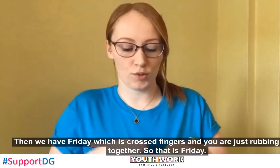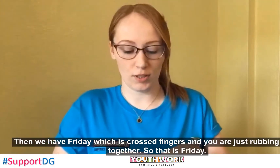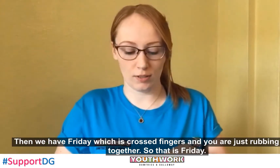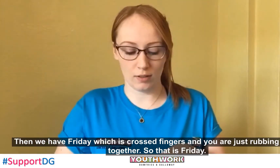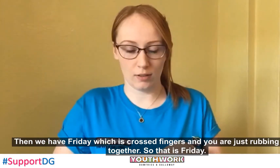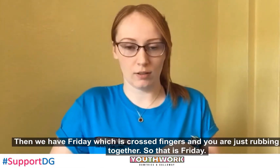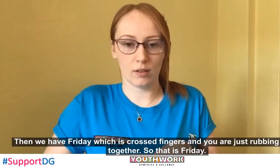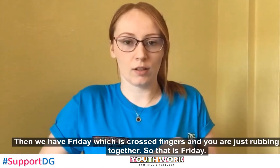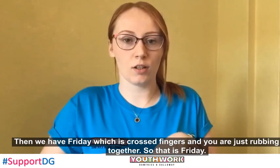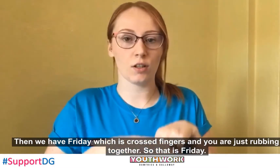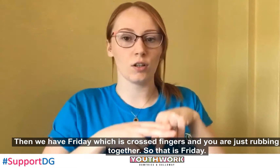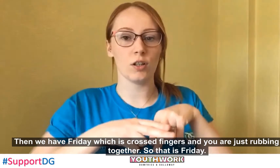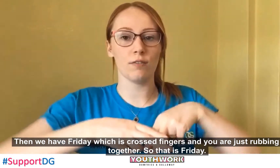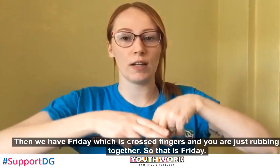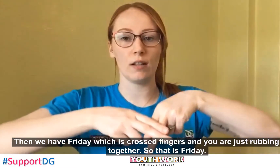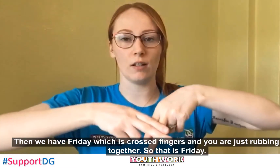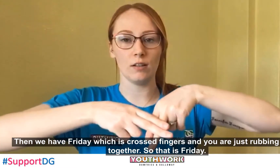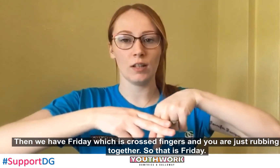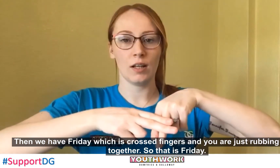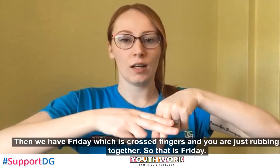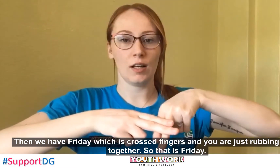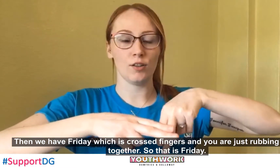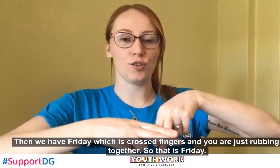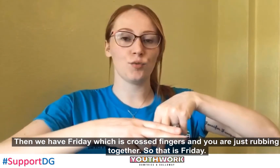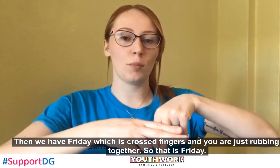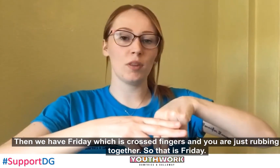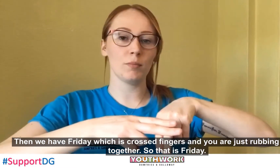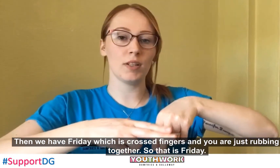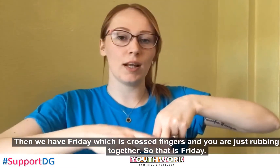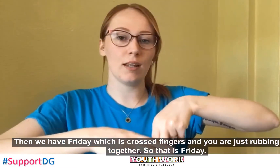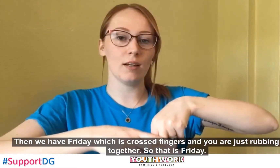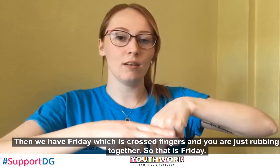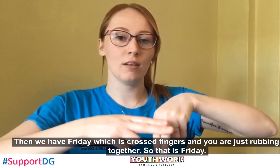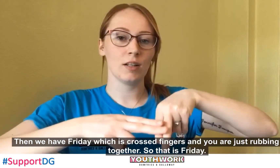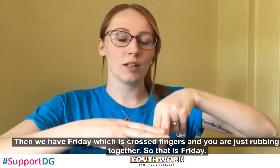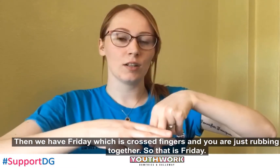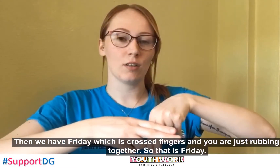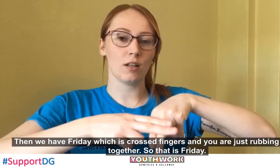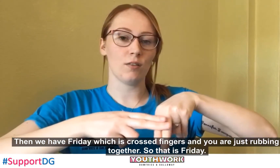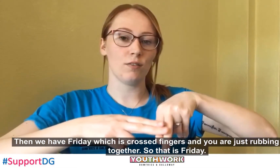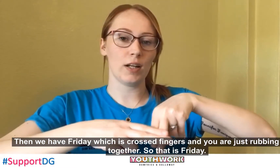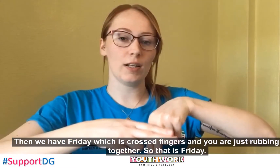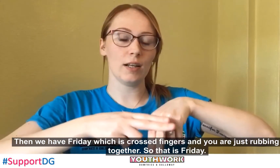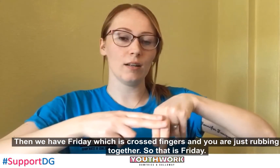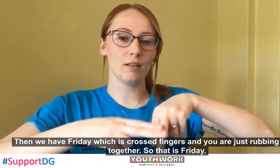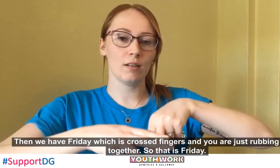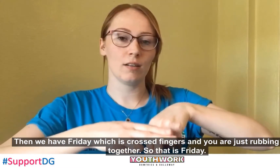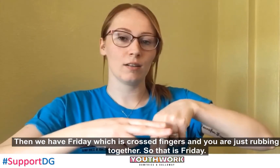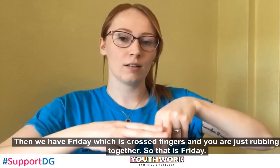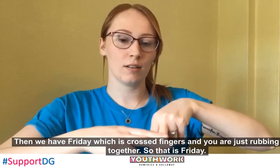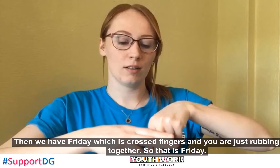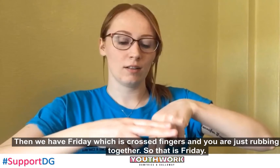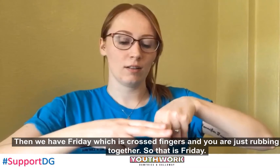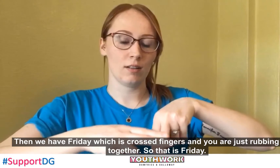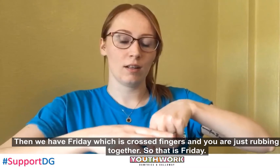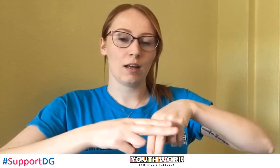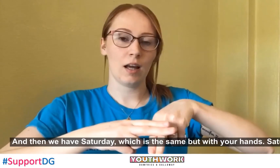is cross fingers and you're just rubbing them together. So that's Friday. And then we